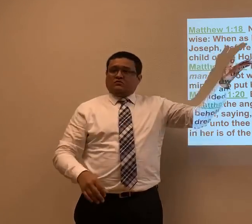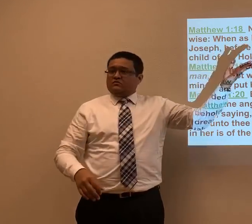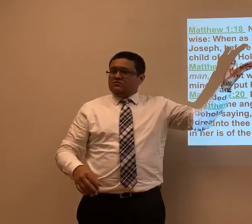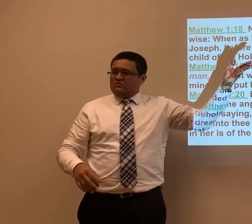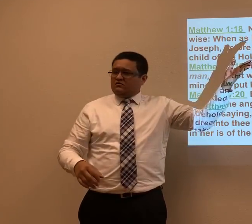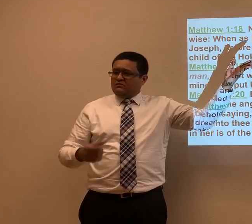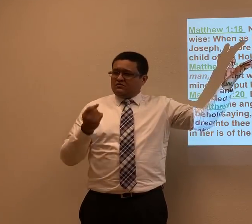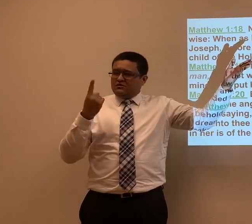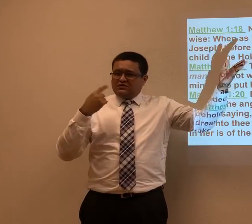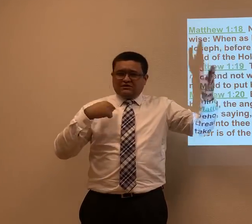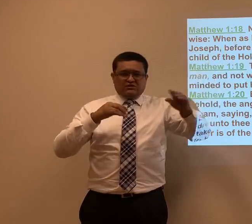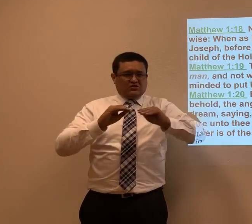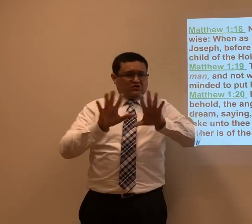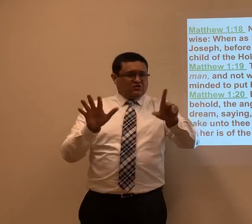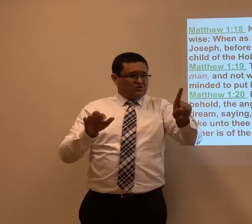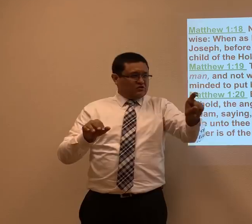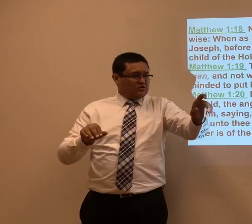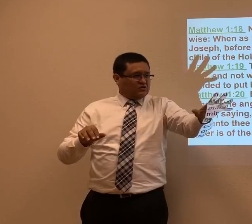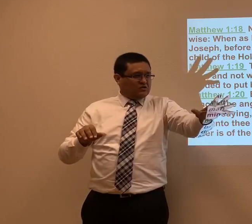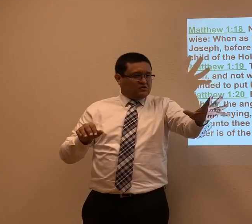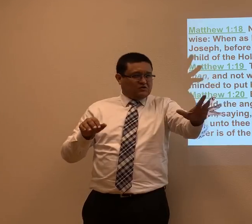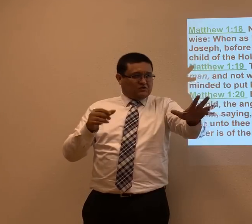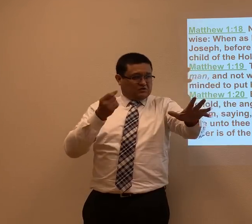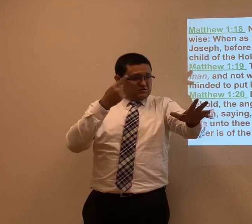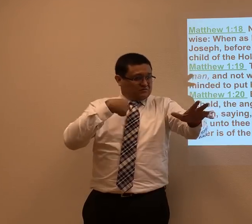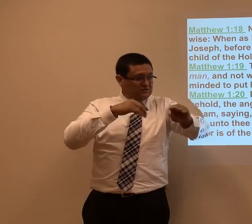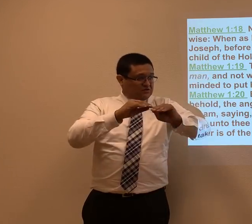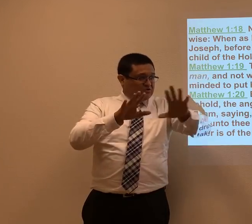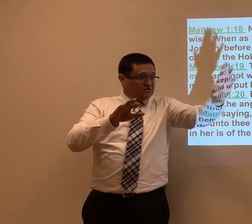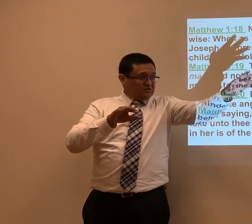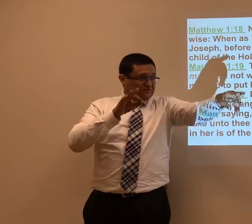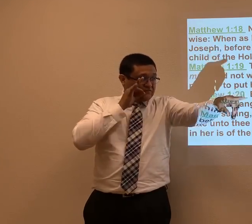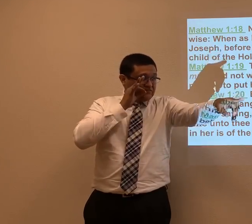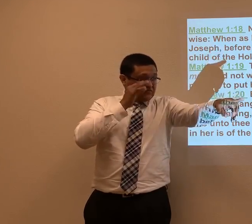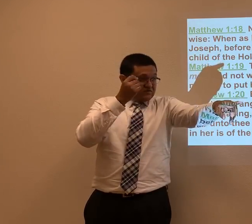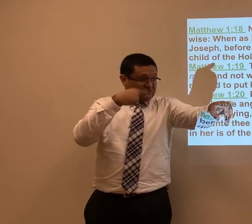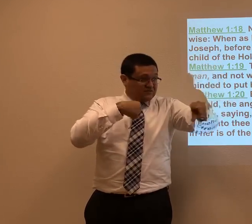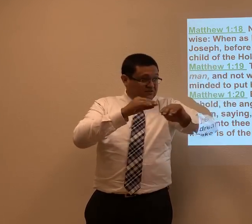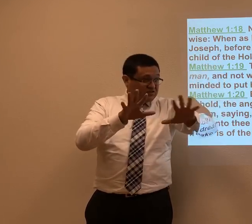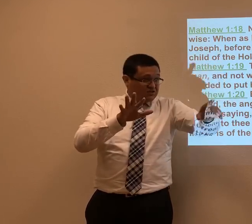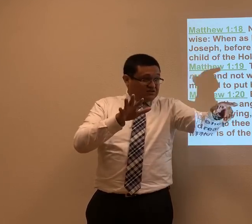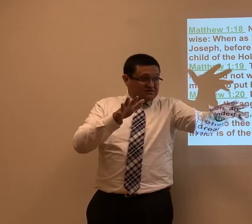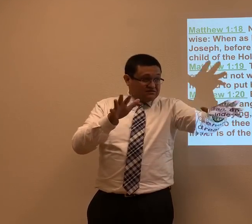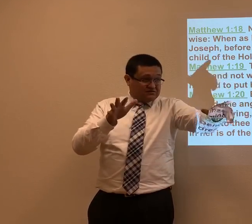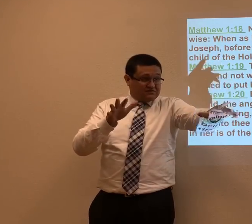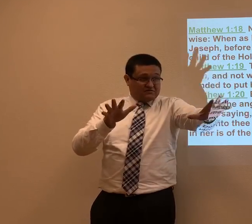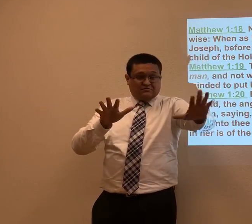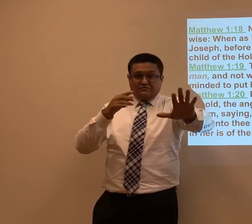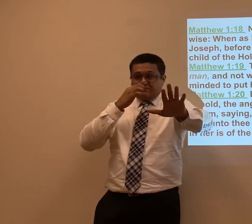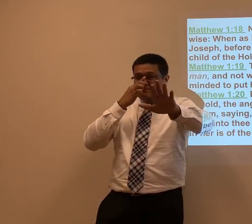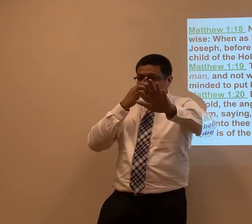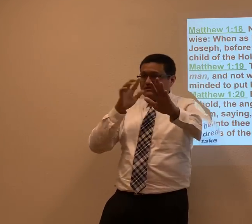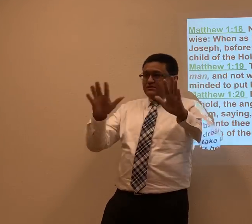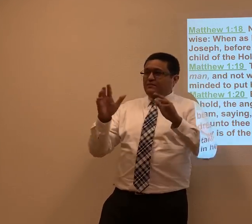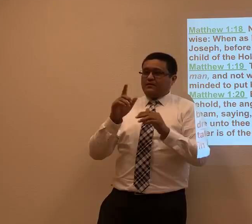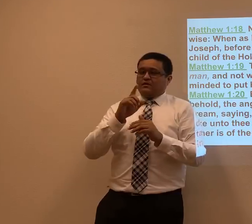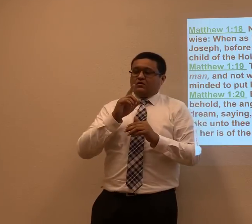the father and the mother of the child. However, it says here that the Holy Ghost overshadowed Mary and she became pregnant